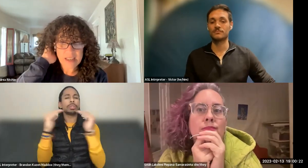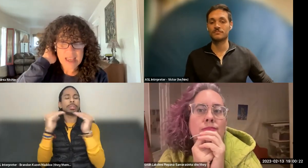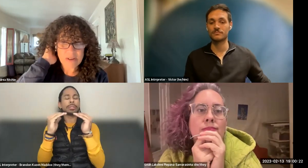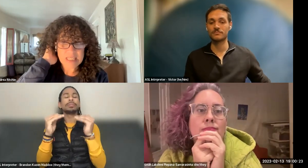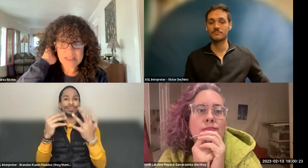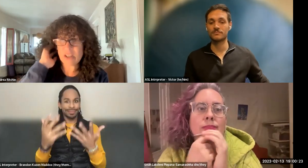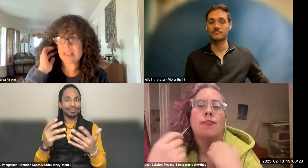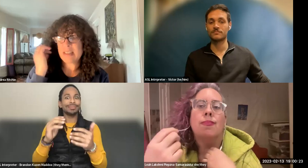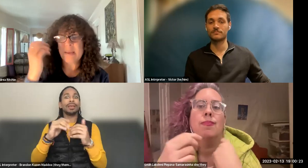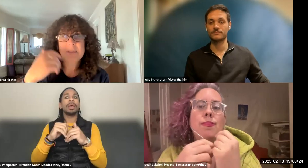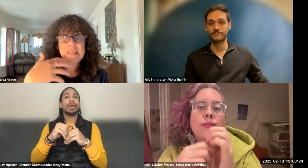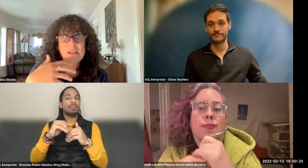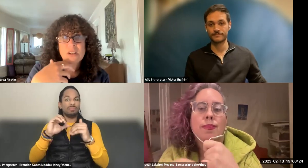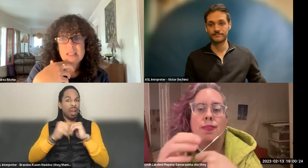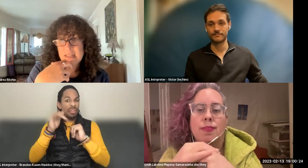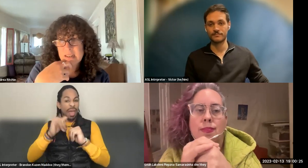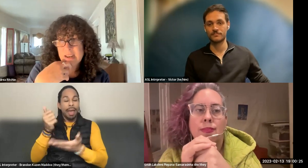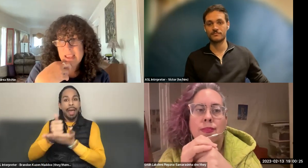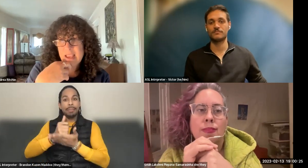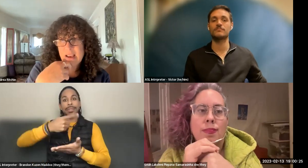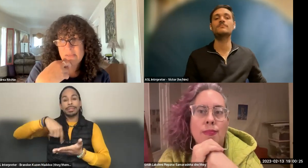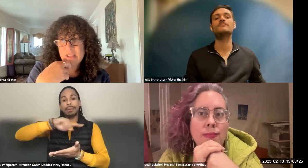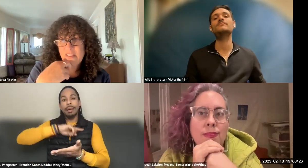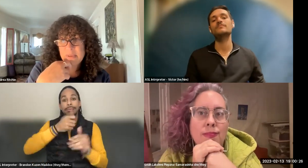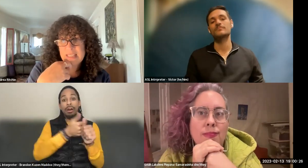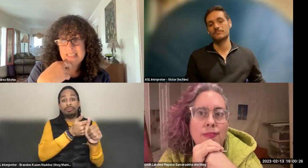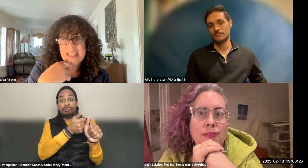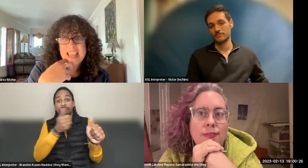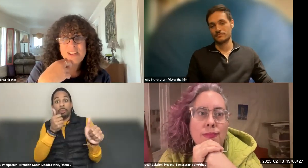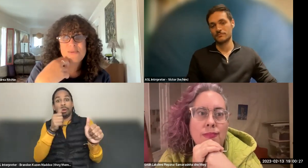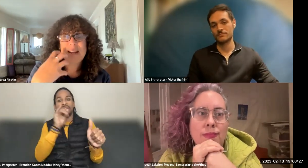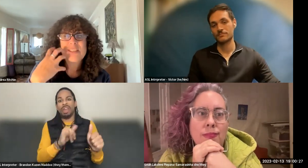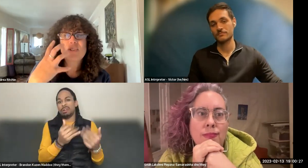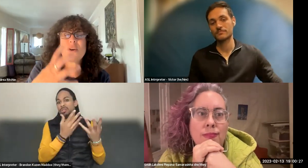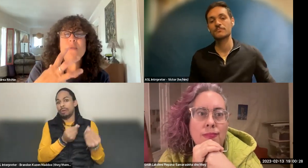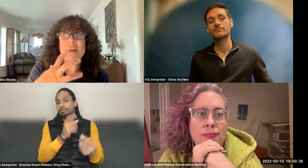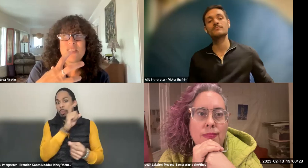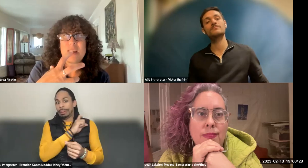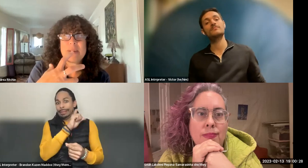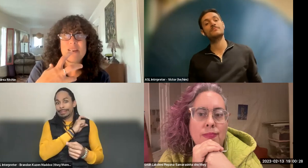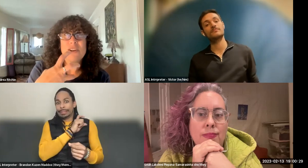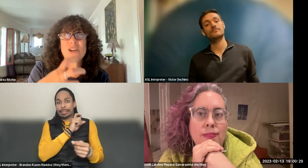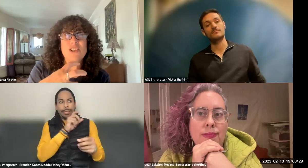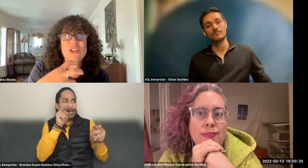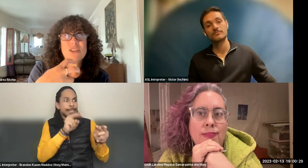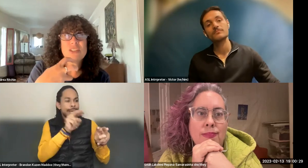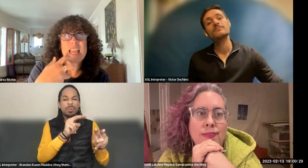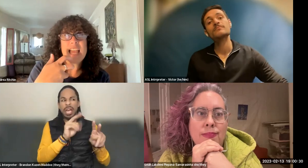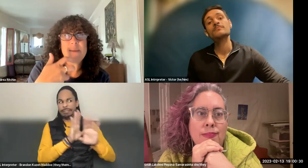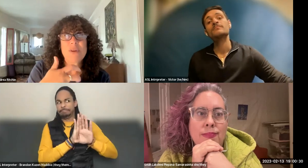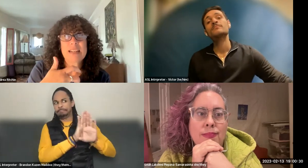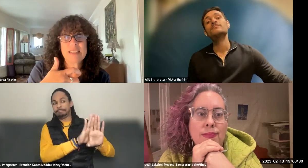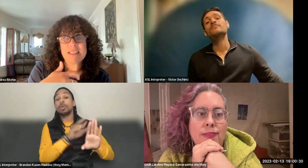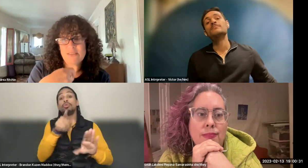understand how disability justice helps us steer clear of soft policing, and you write so much about